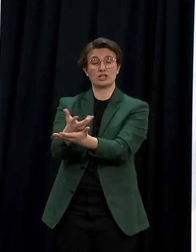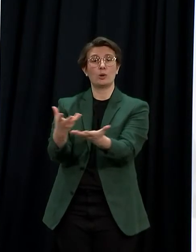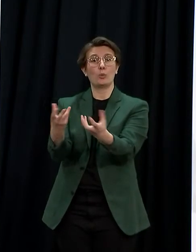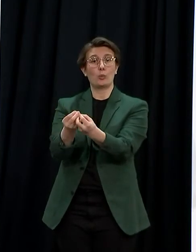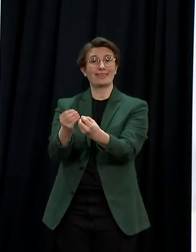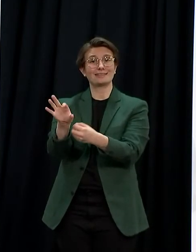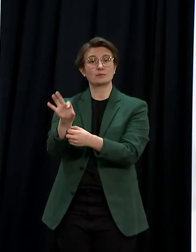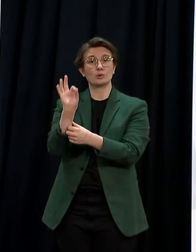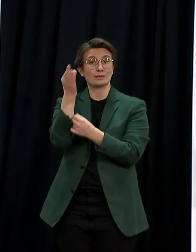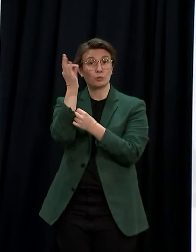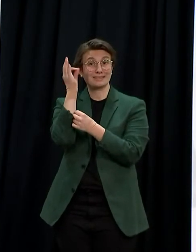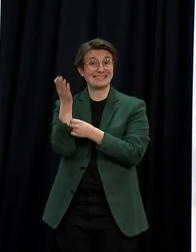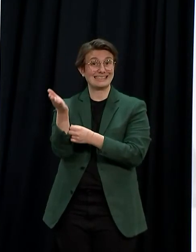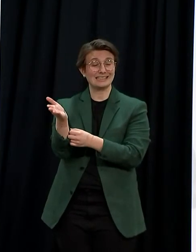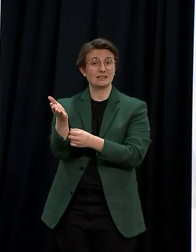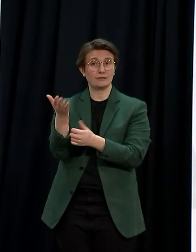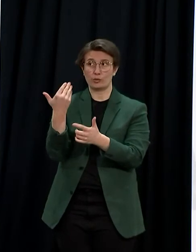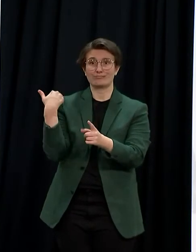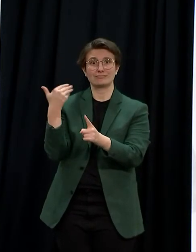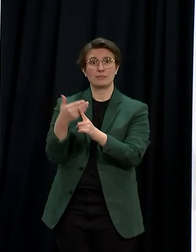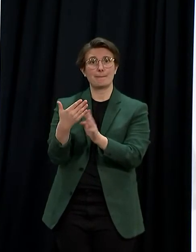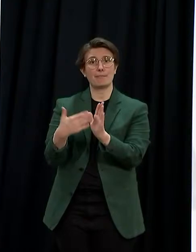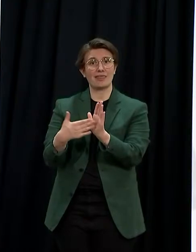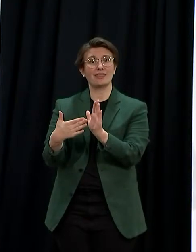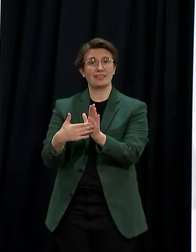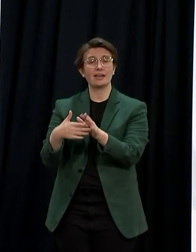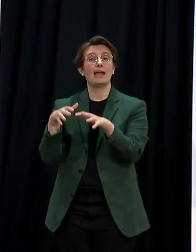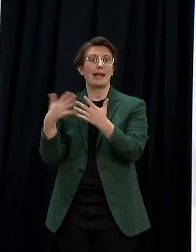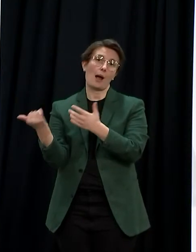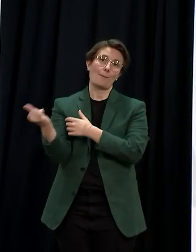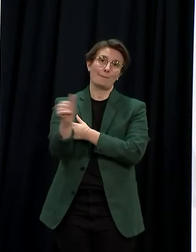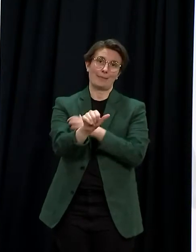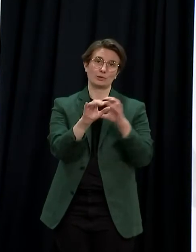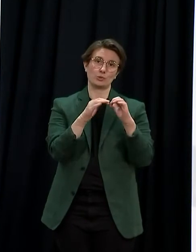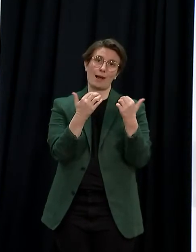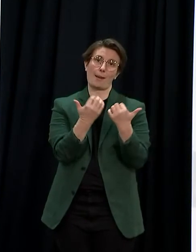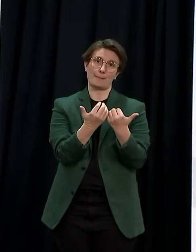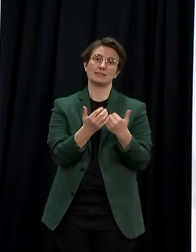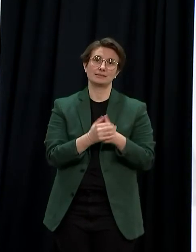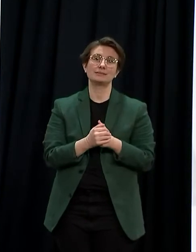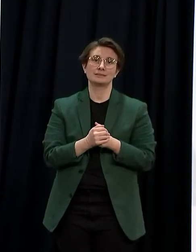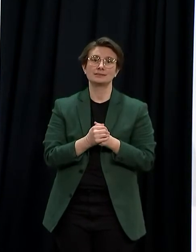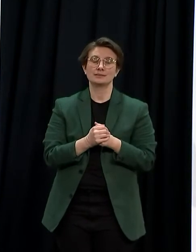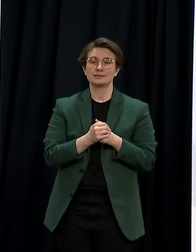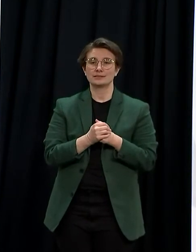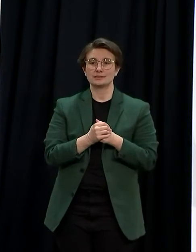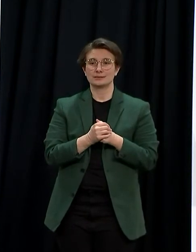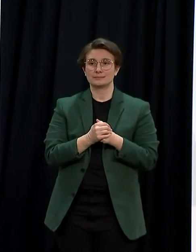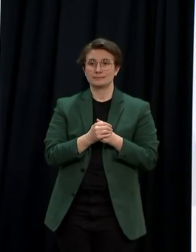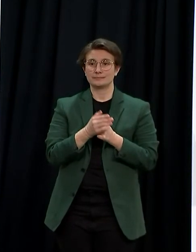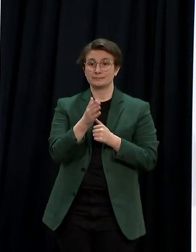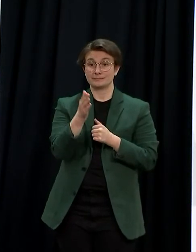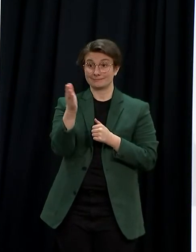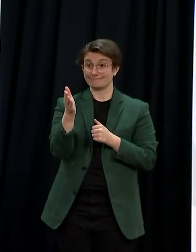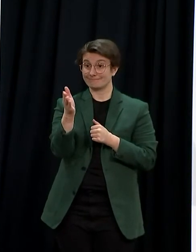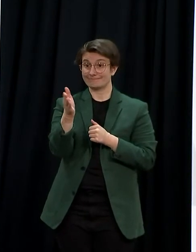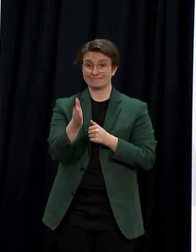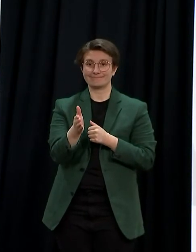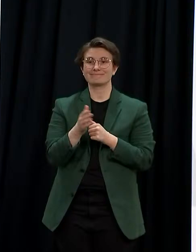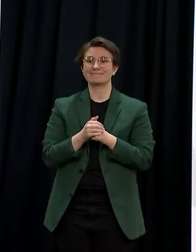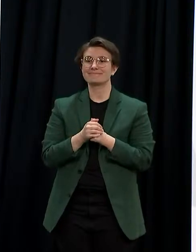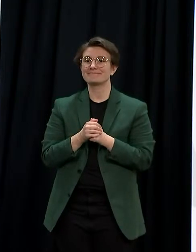usually see with Cabinet giving a view on any changes that might need to be made as a result. Yes, in the front. I mean, Derek, I might have finished with you. Just